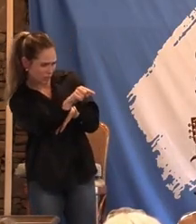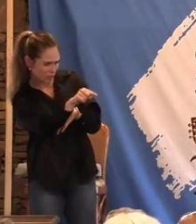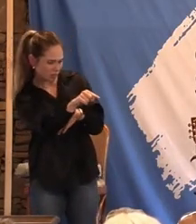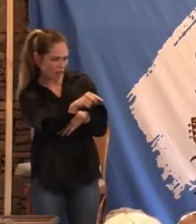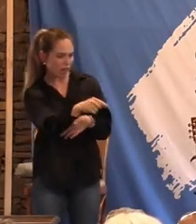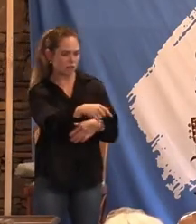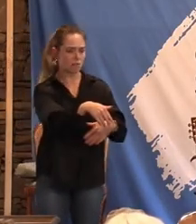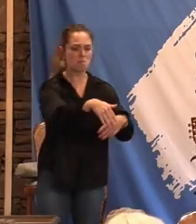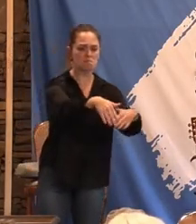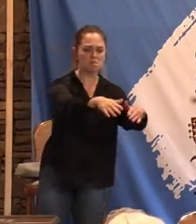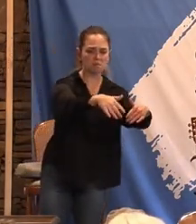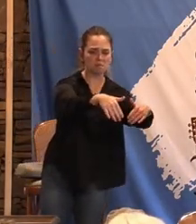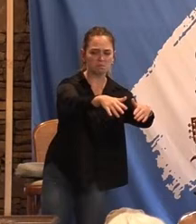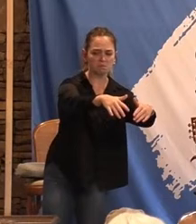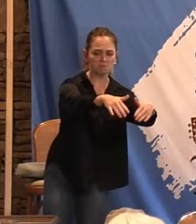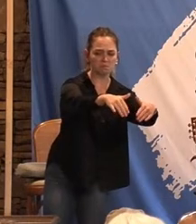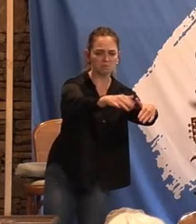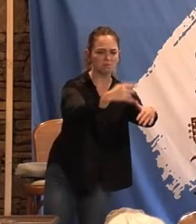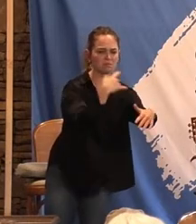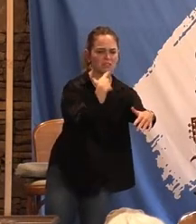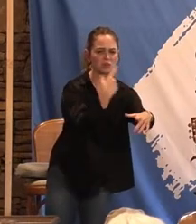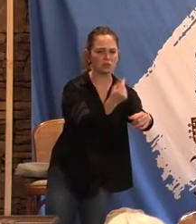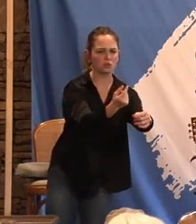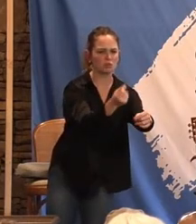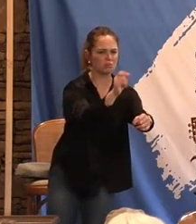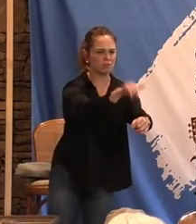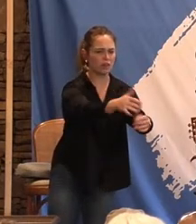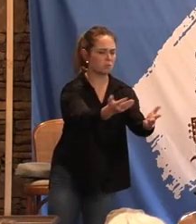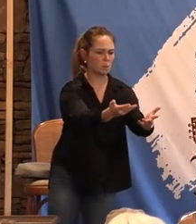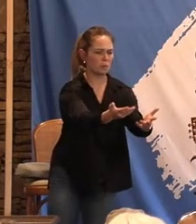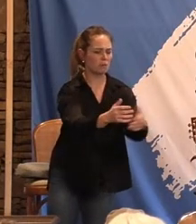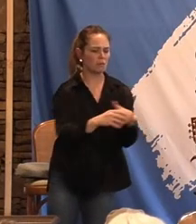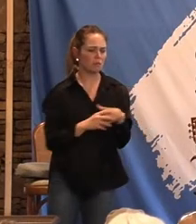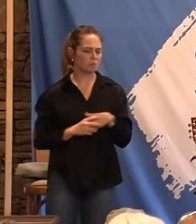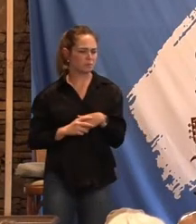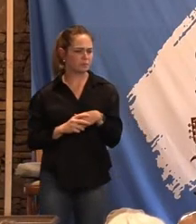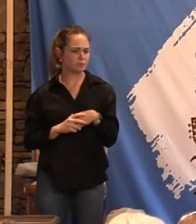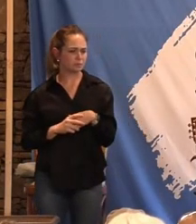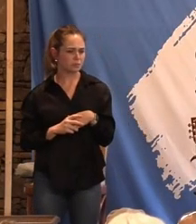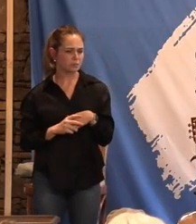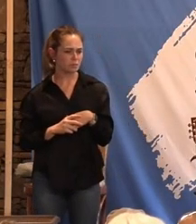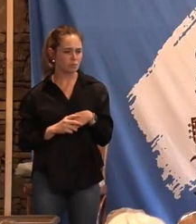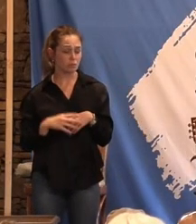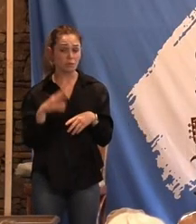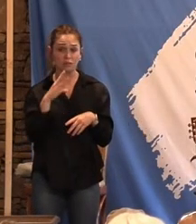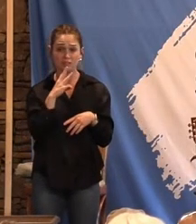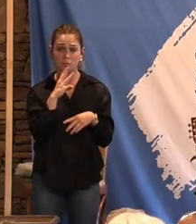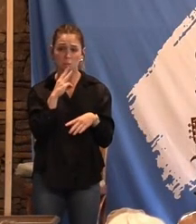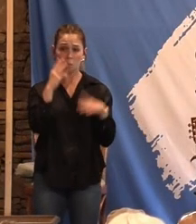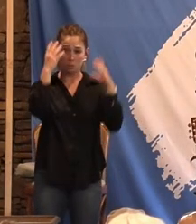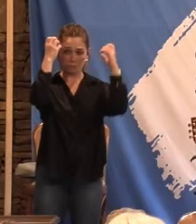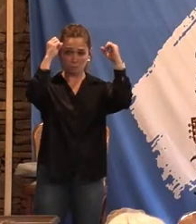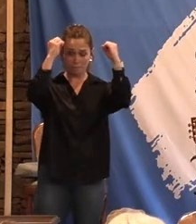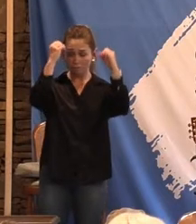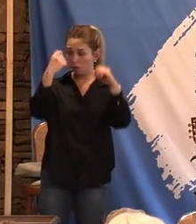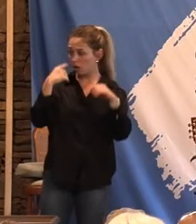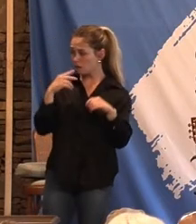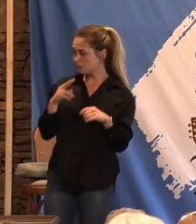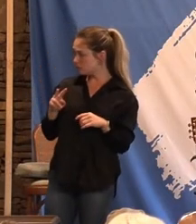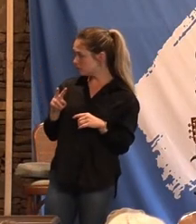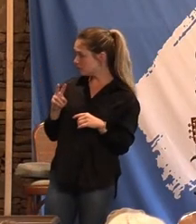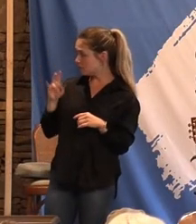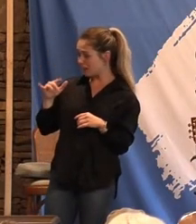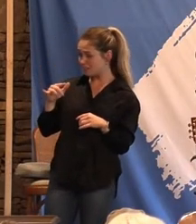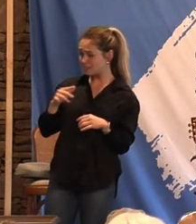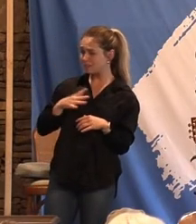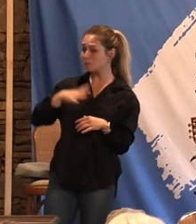pushing you and that tells you what to do? What is that? And so water buffalo said, it was